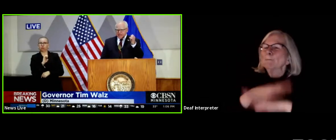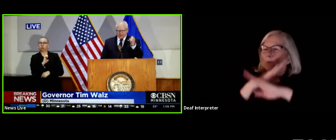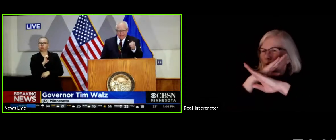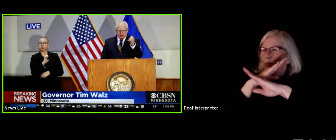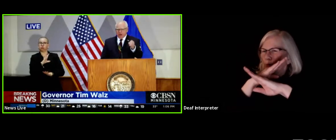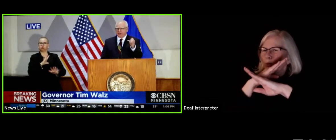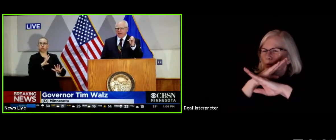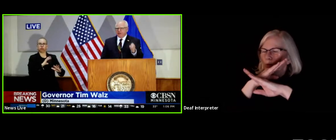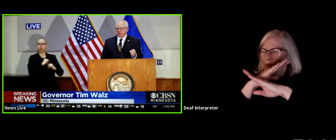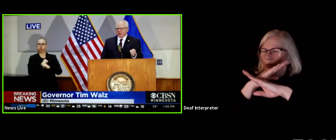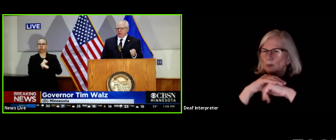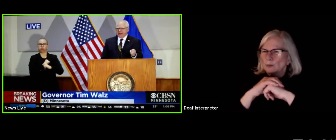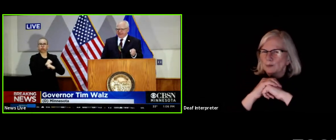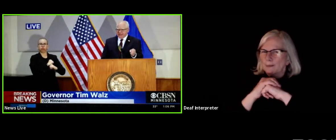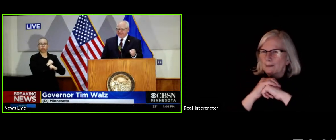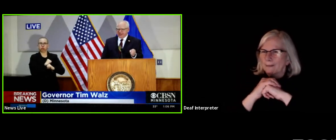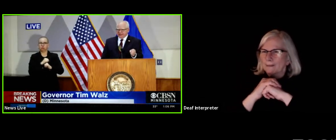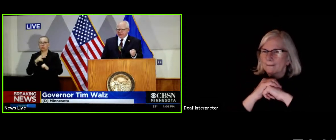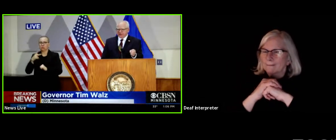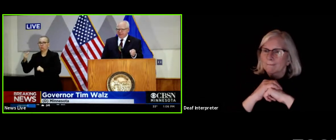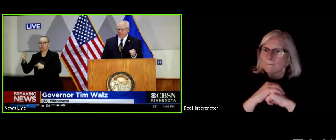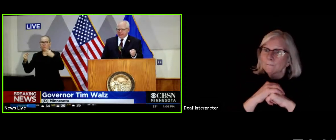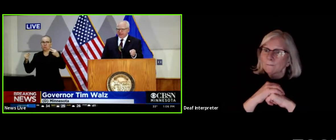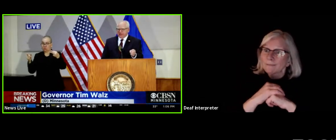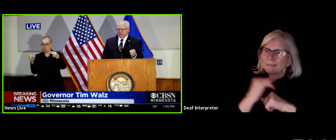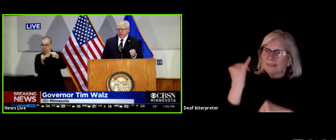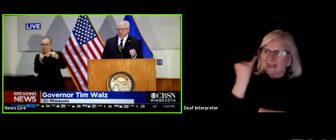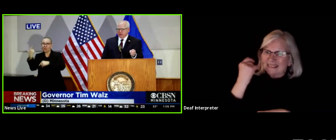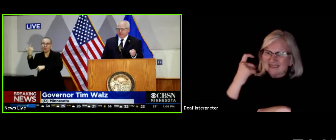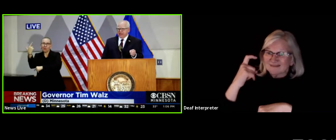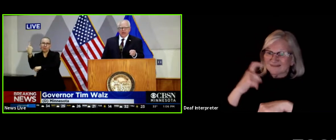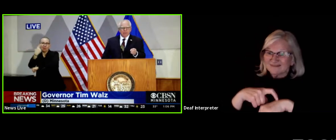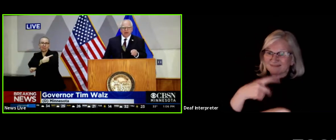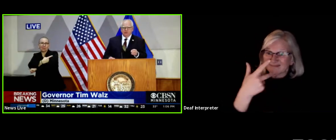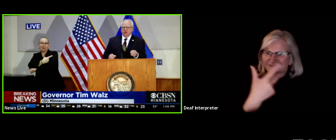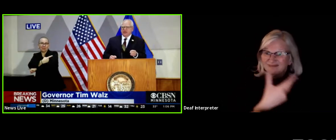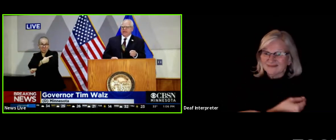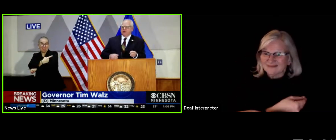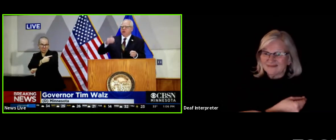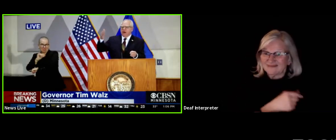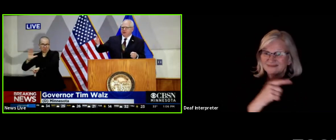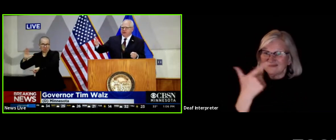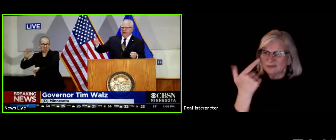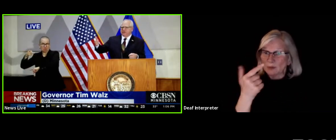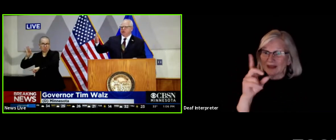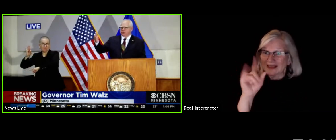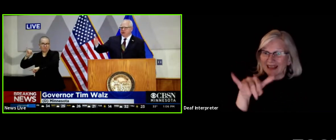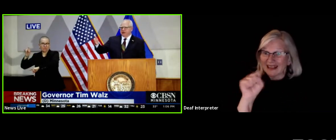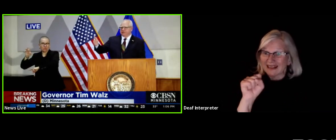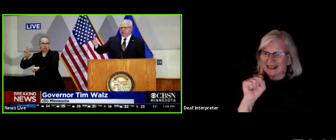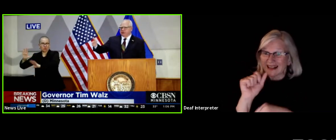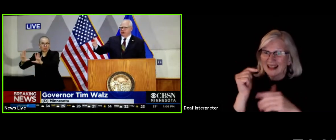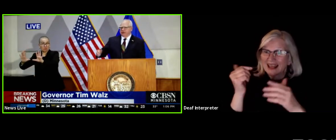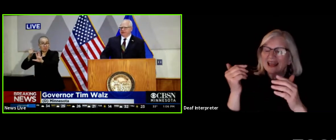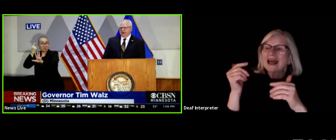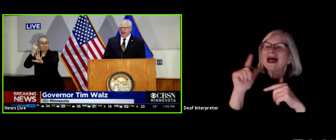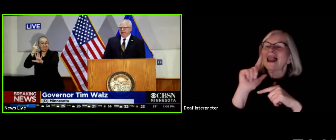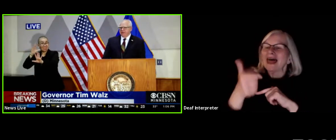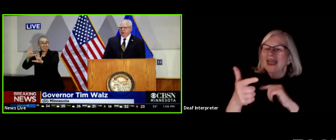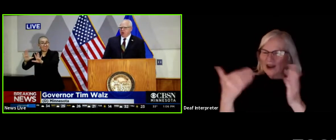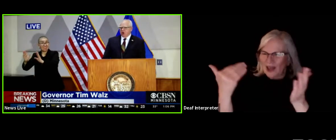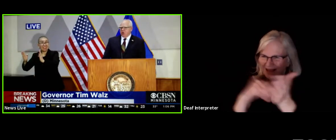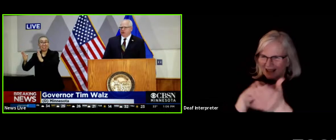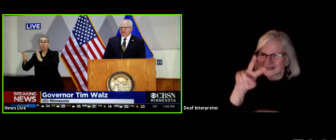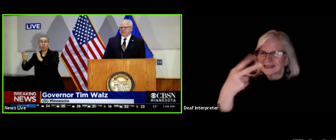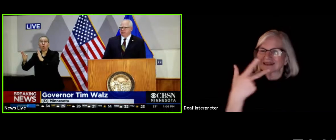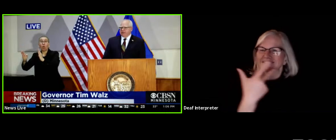If you get that on time at 21 days, that's the ideal time to get it to get full immunity. But if you get it in 200 days, you'll still get full immunity at that.